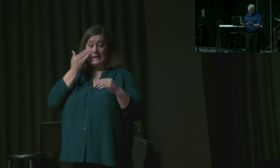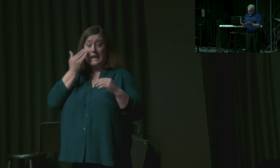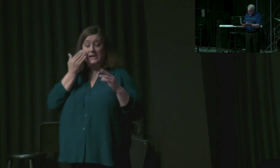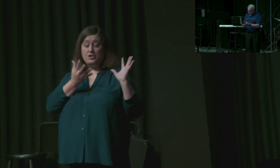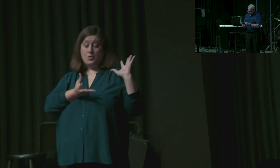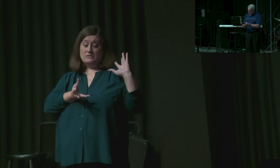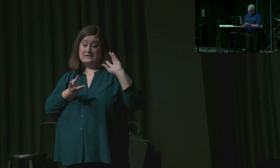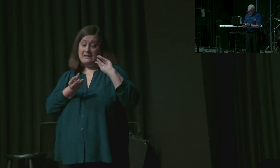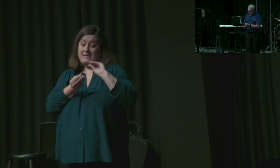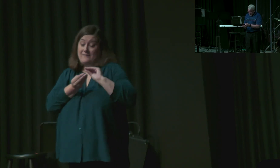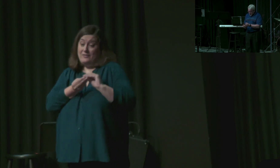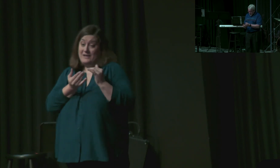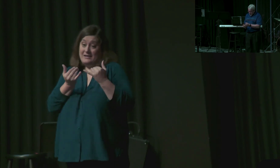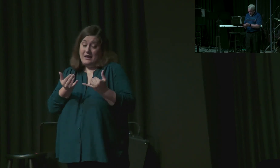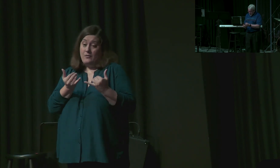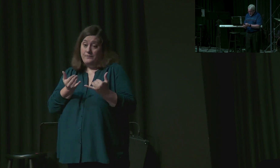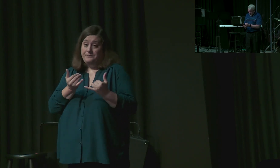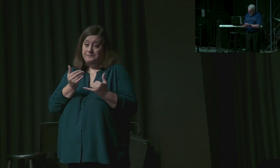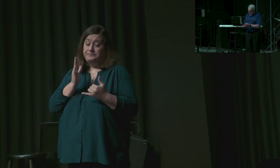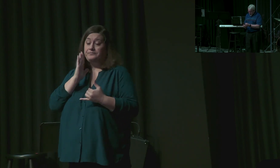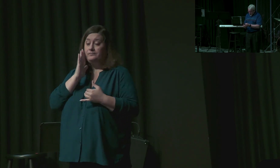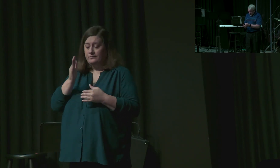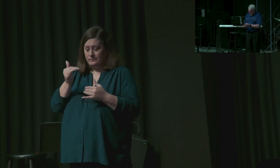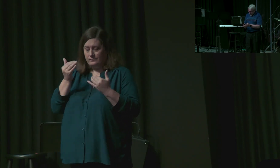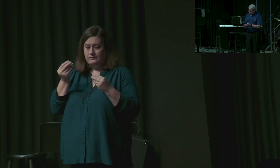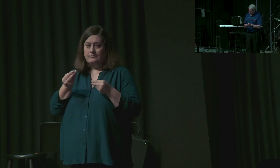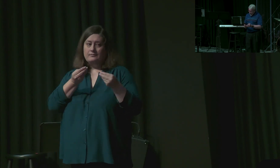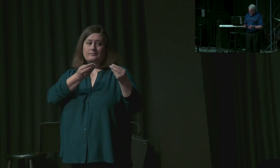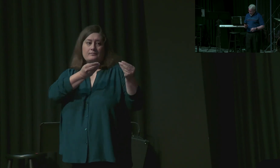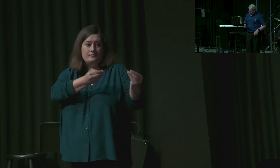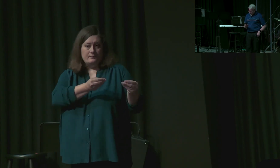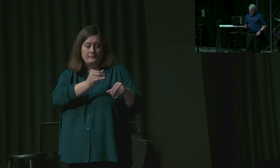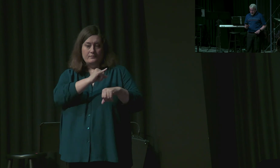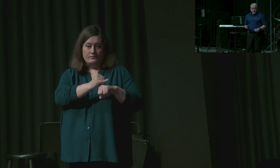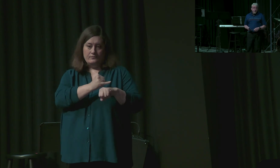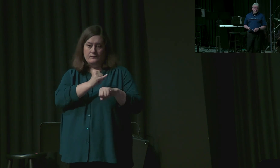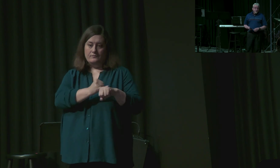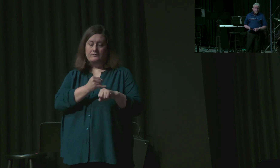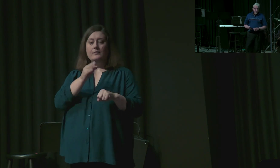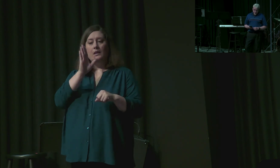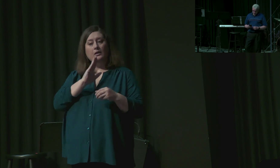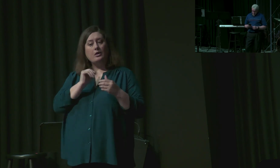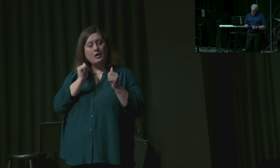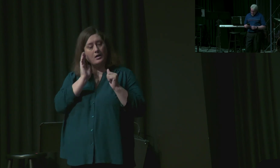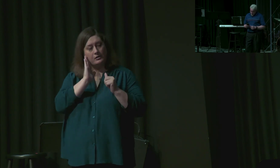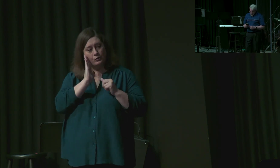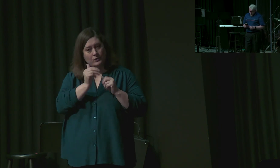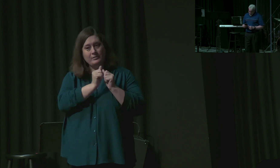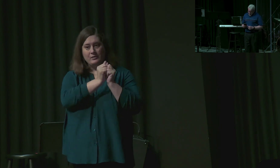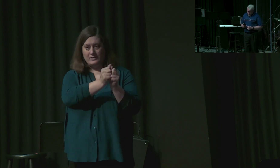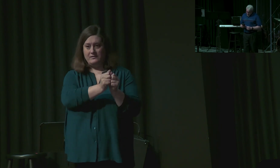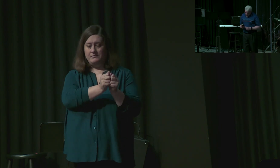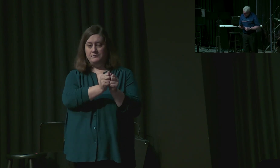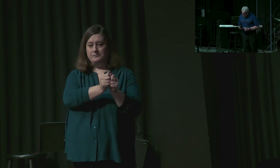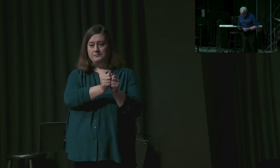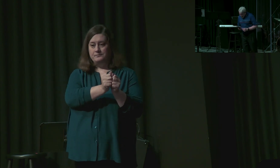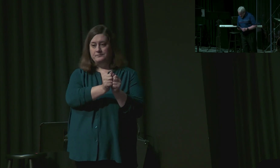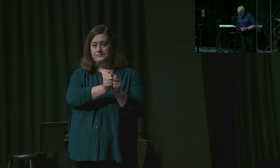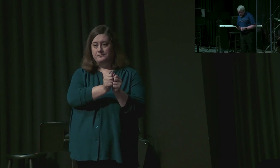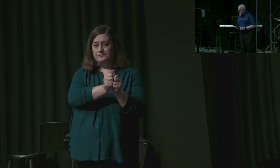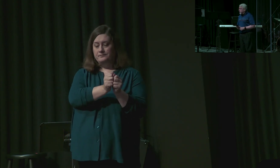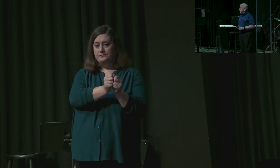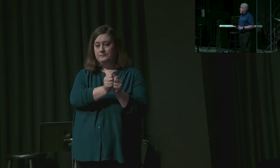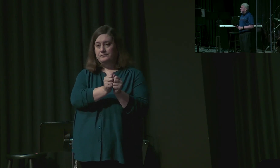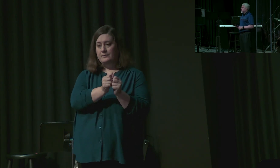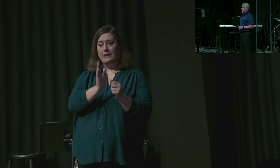flame that is passed on with deep assurance to his son. God will be with Joseph, and God will be with